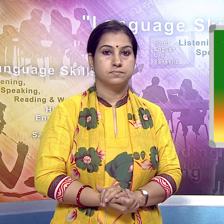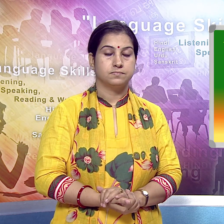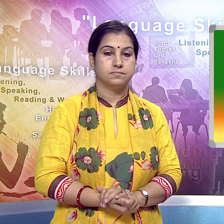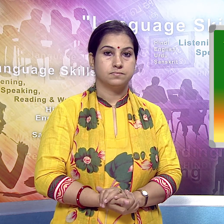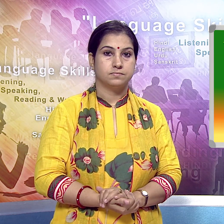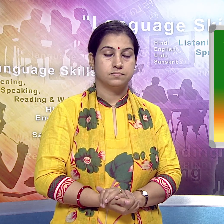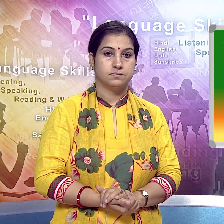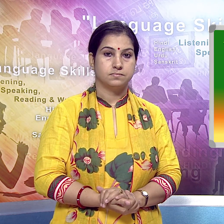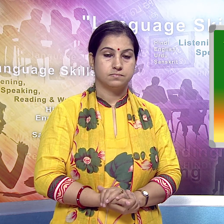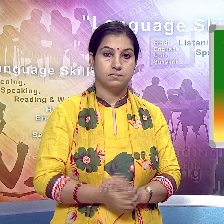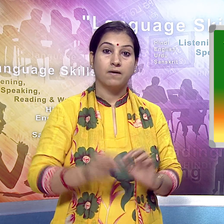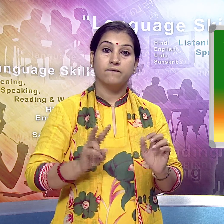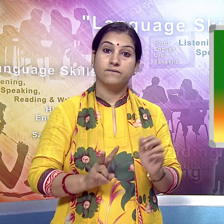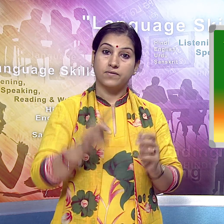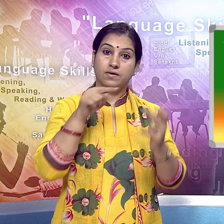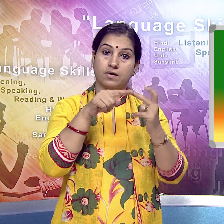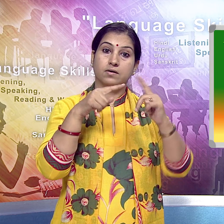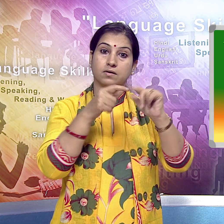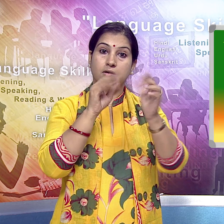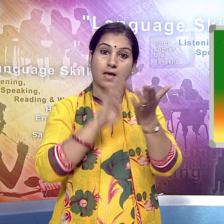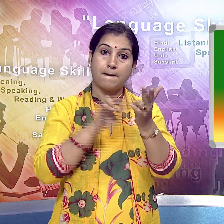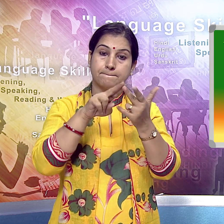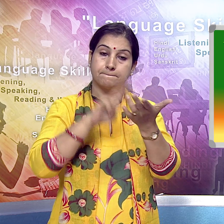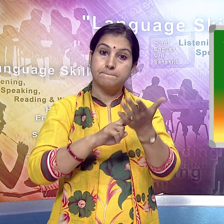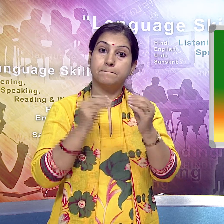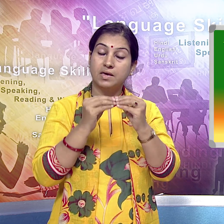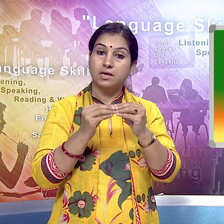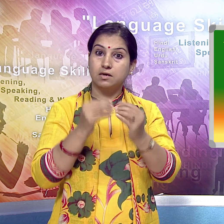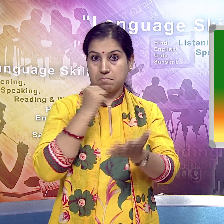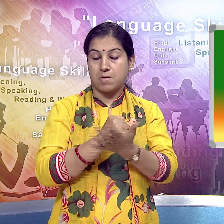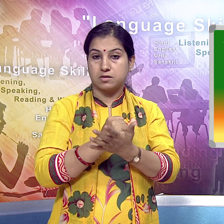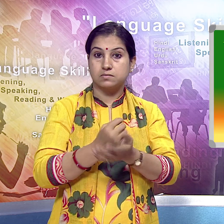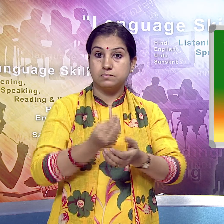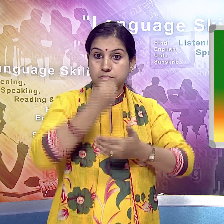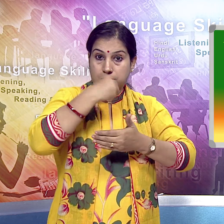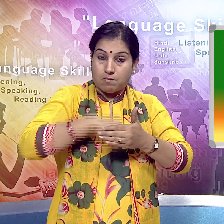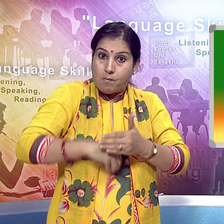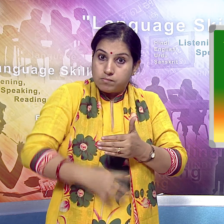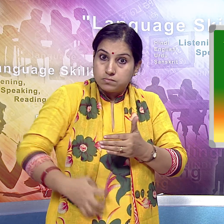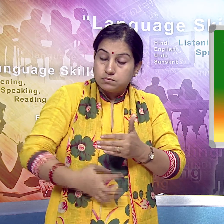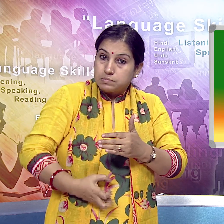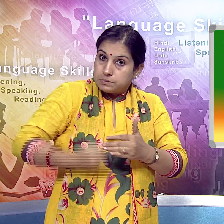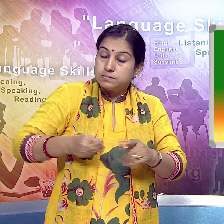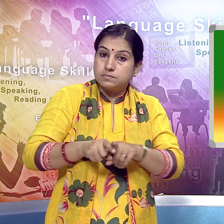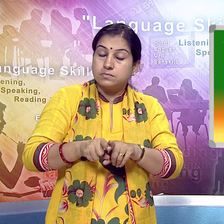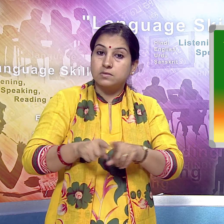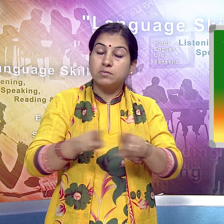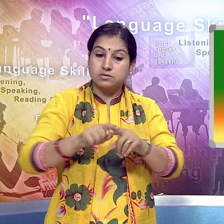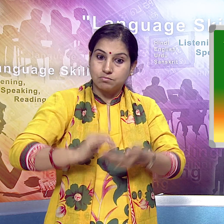Vitamin B is very useful in digestive system and growth and functioning of the